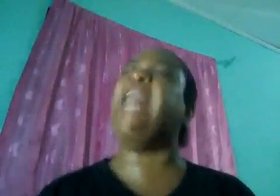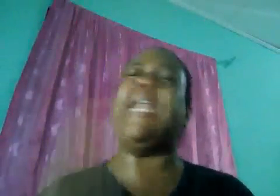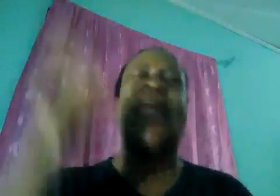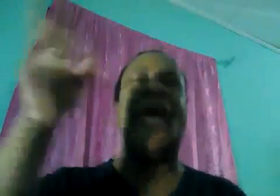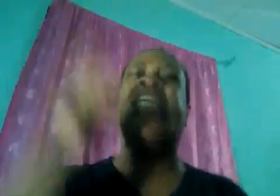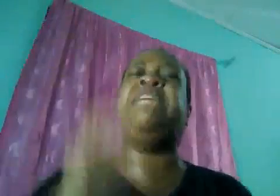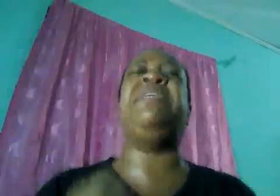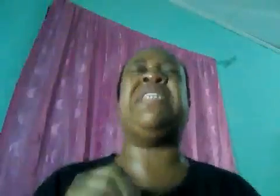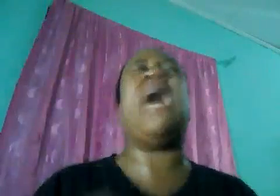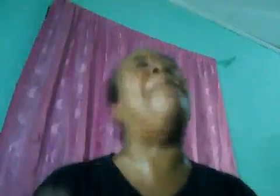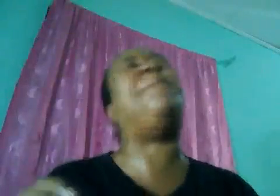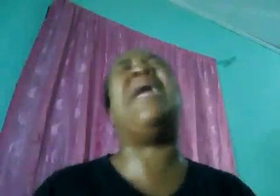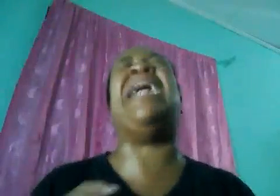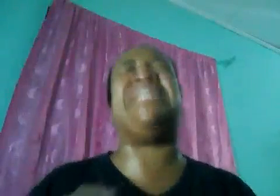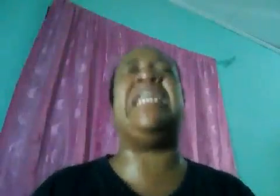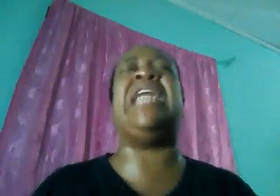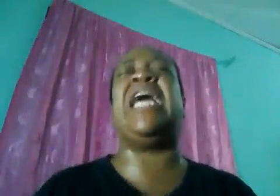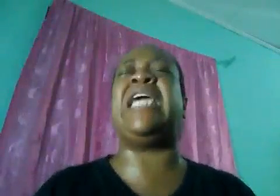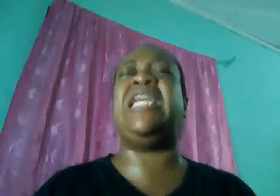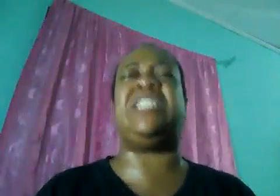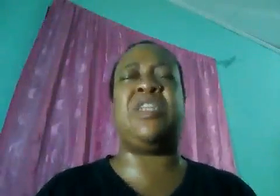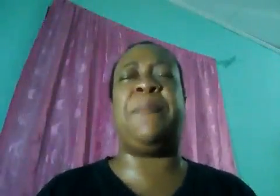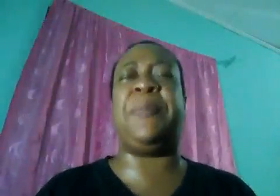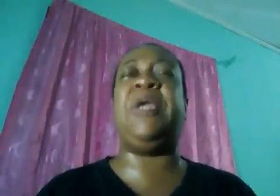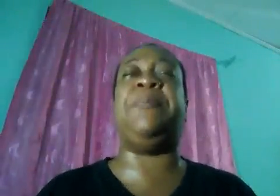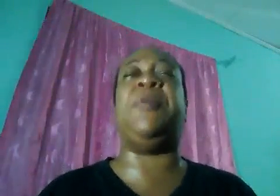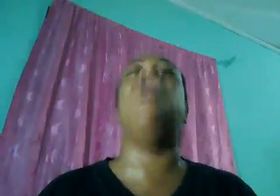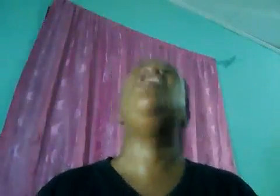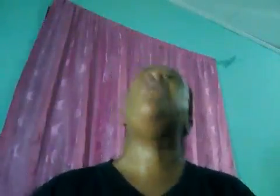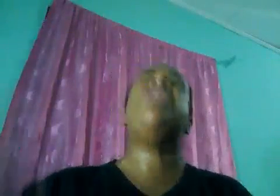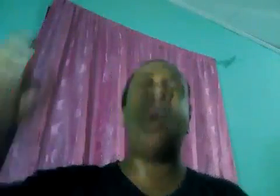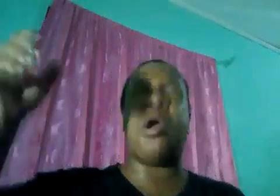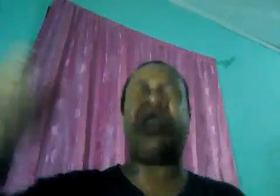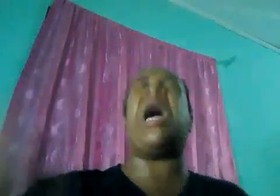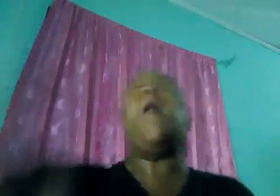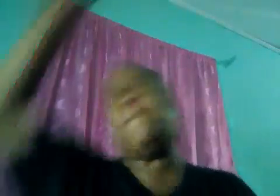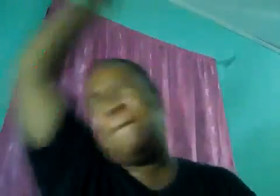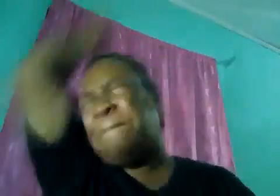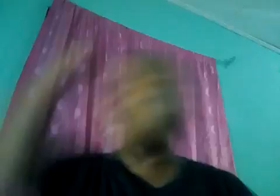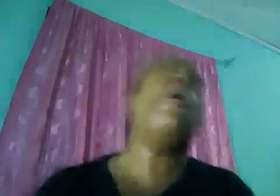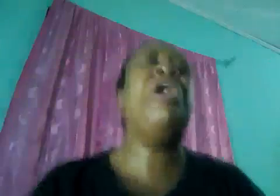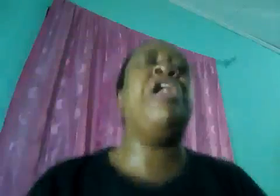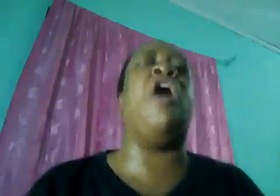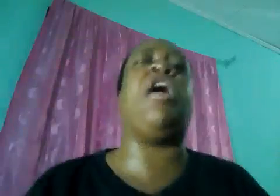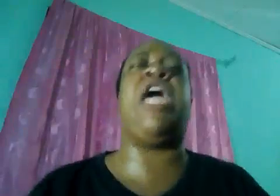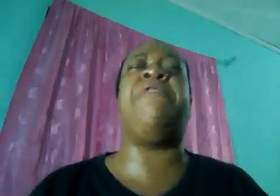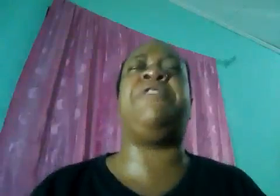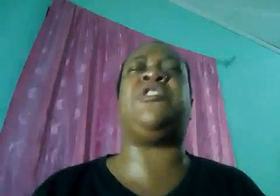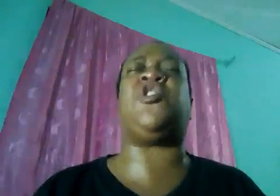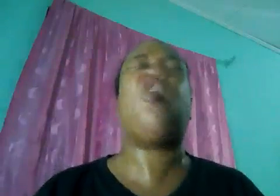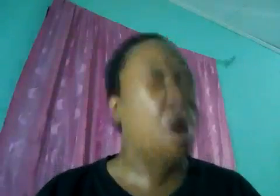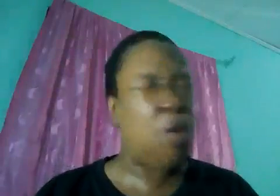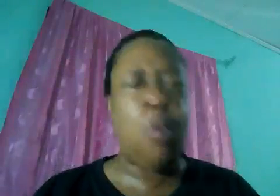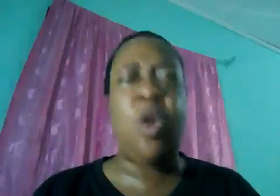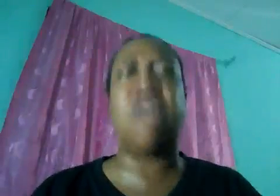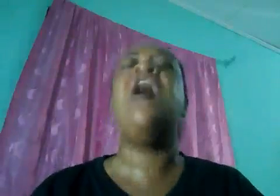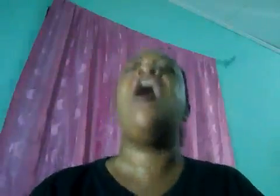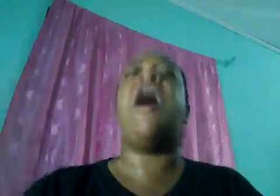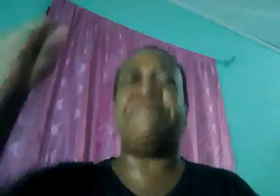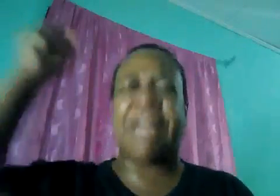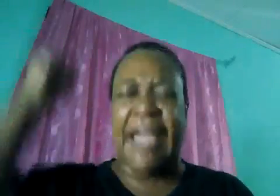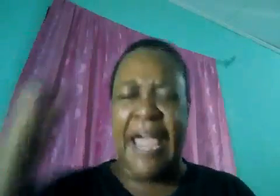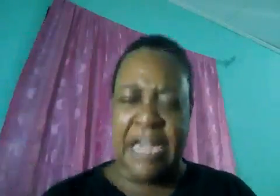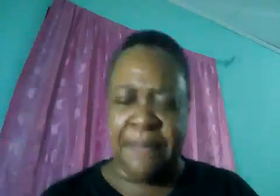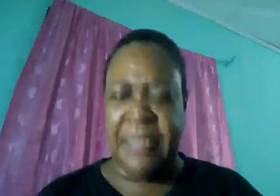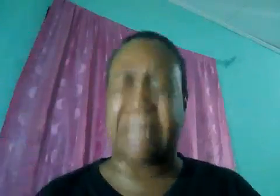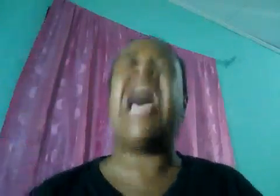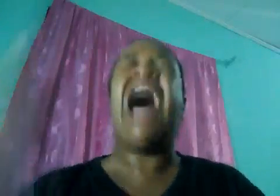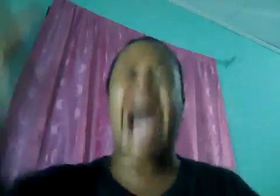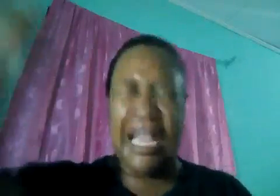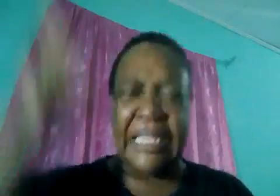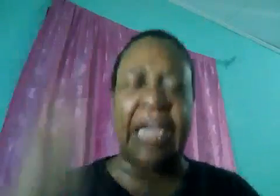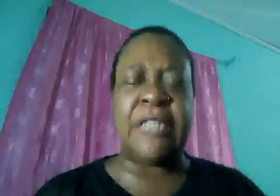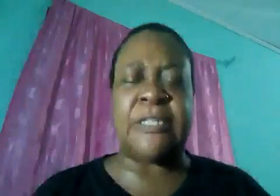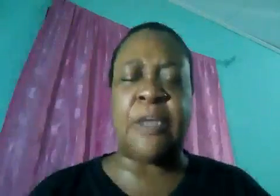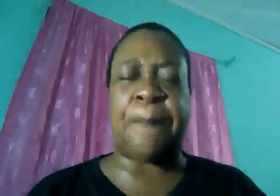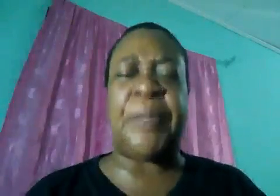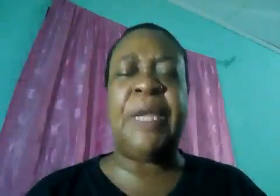enemies have planted against your people. Lord God, pull down every stronghold of the enemies against your people in